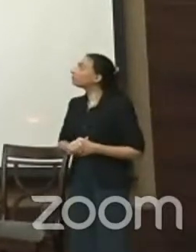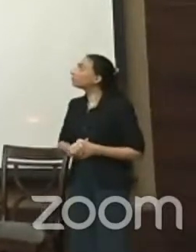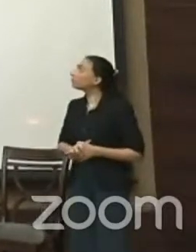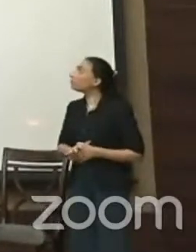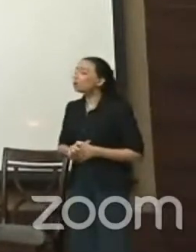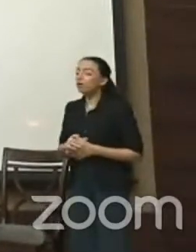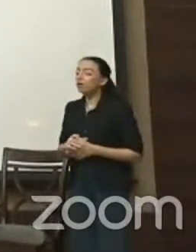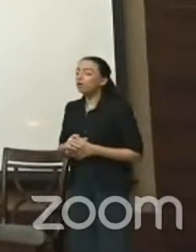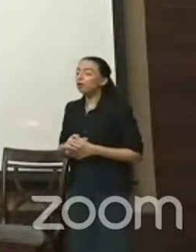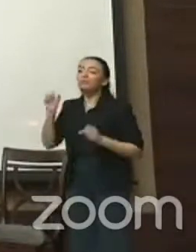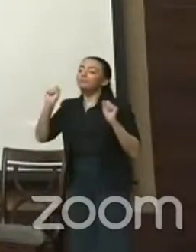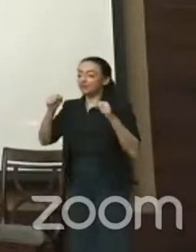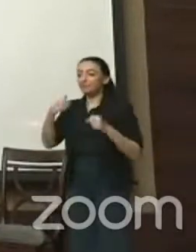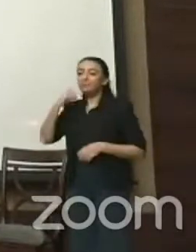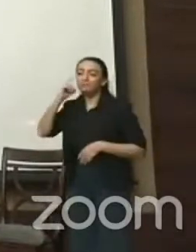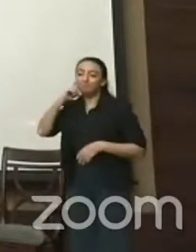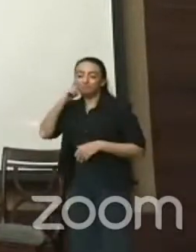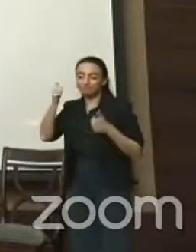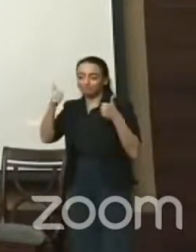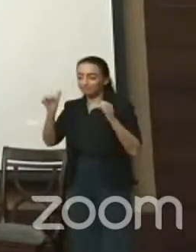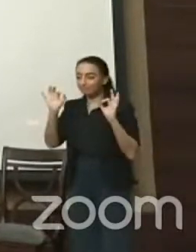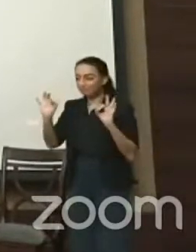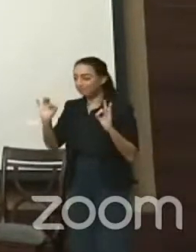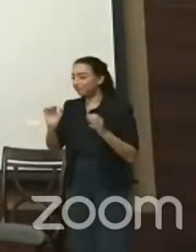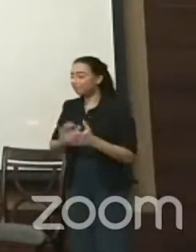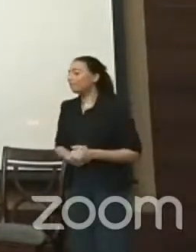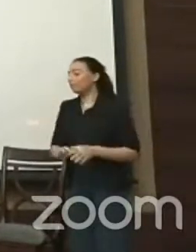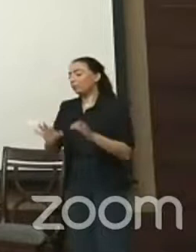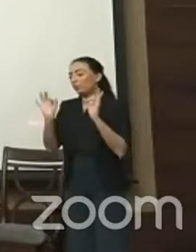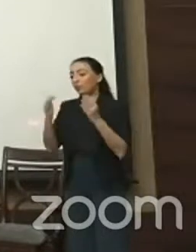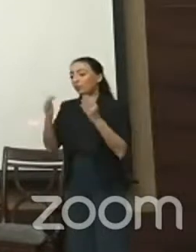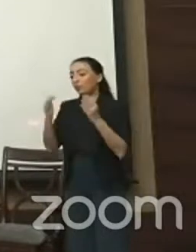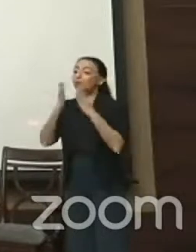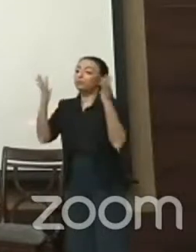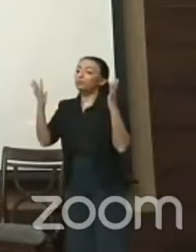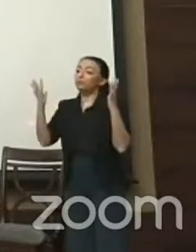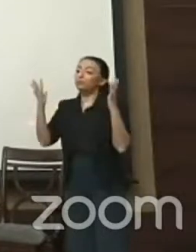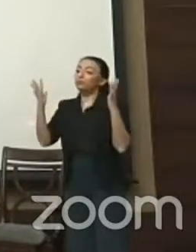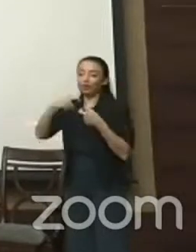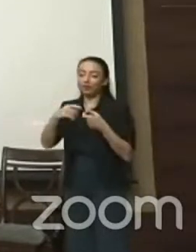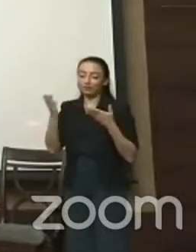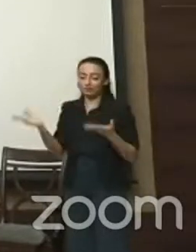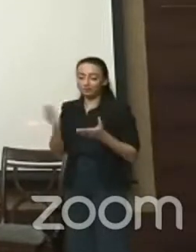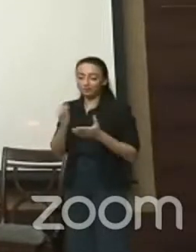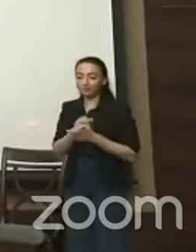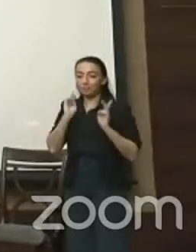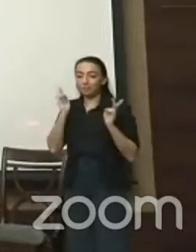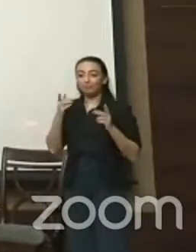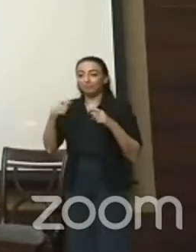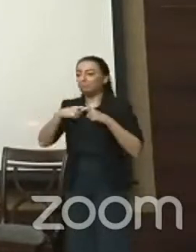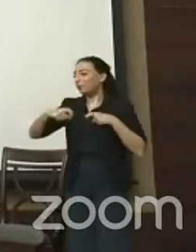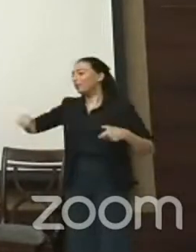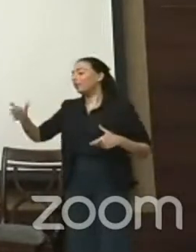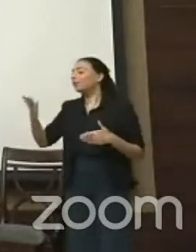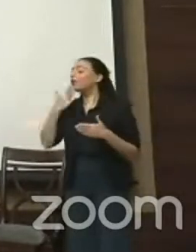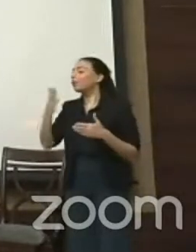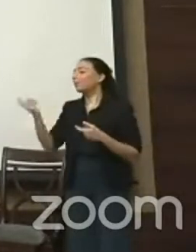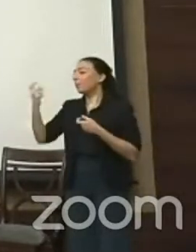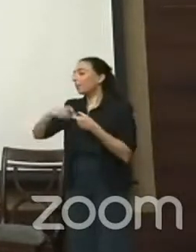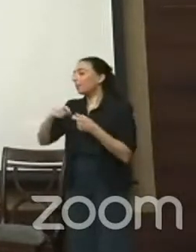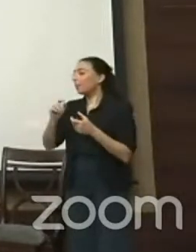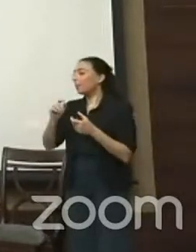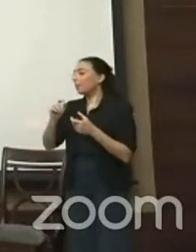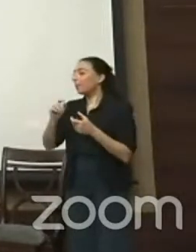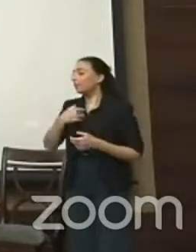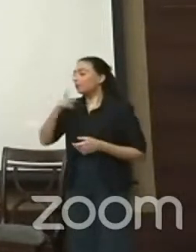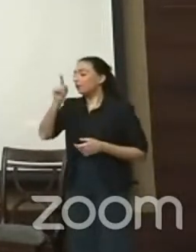Yes. I can hear you very well. Super. Yes, great. So thank you for joining us in this panel. Straight